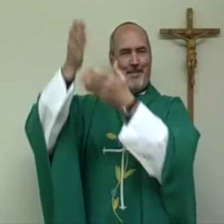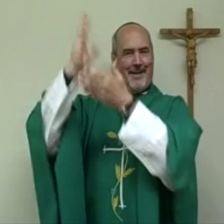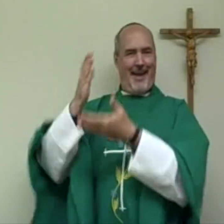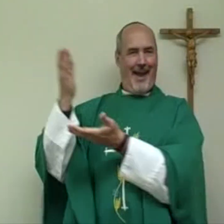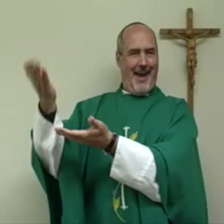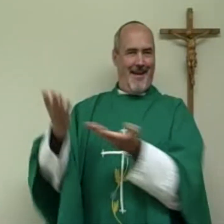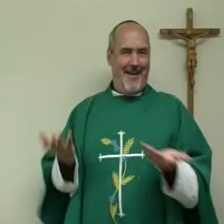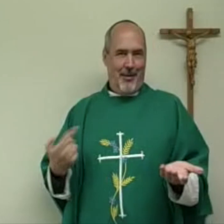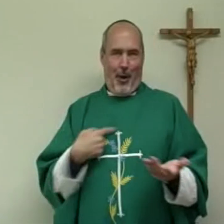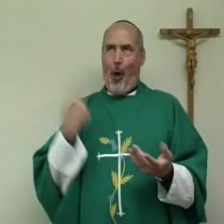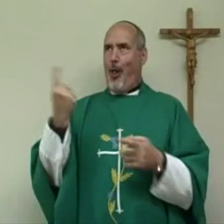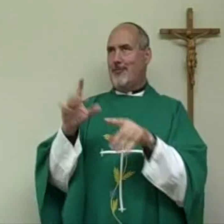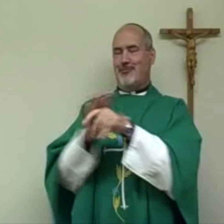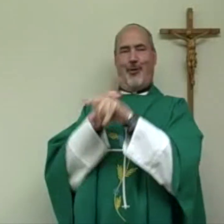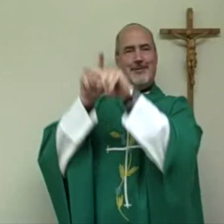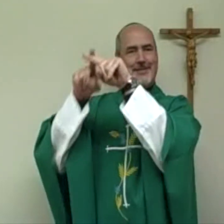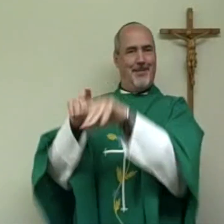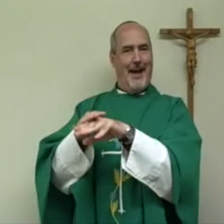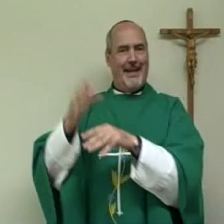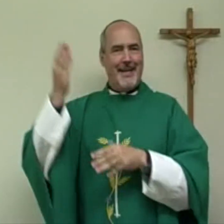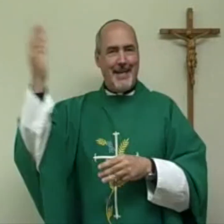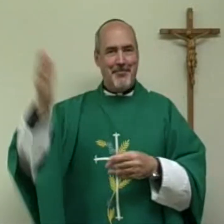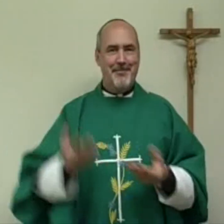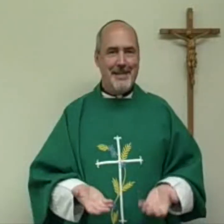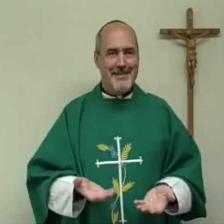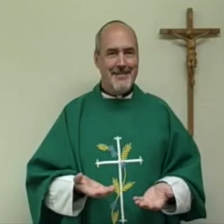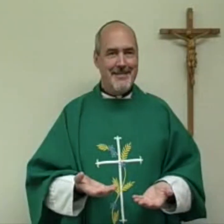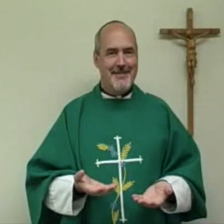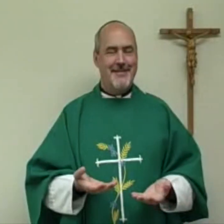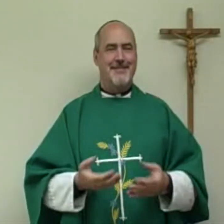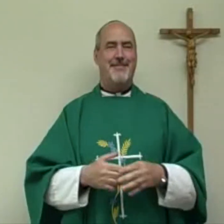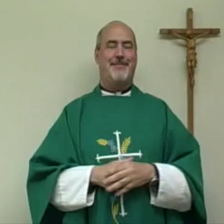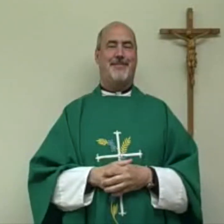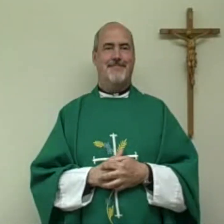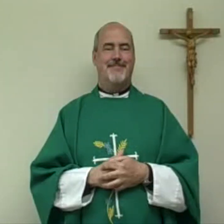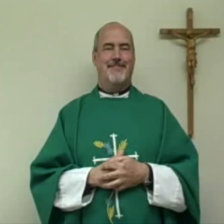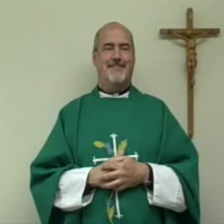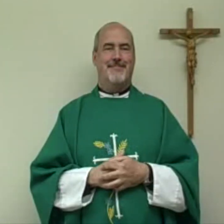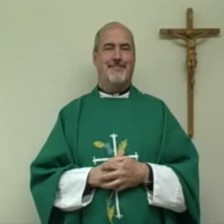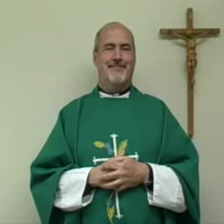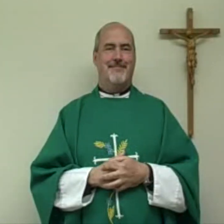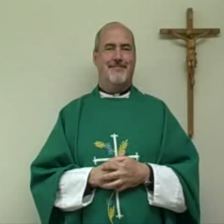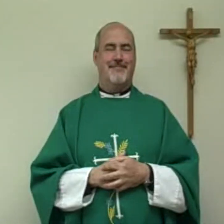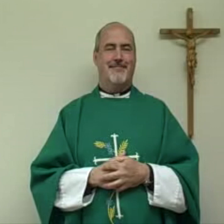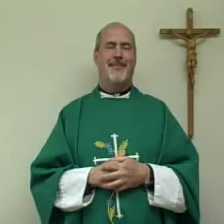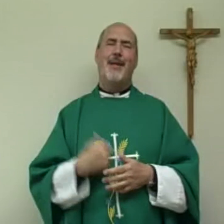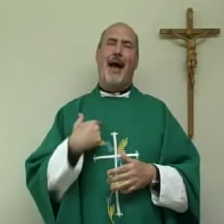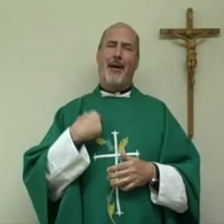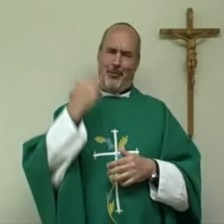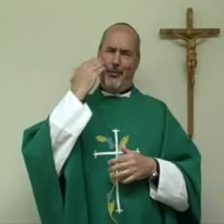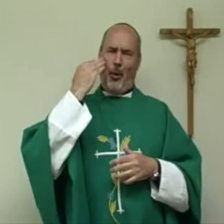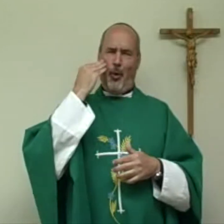to understand that everything comes from God and we can depend on Him.